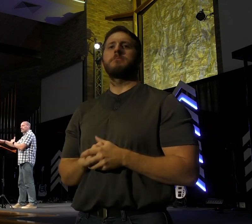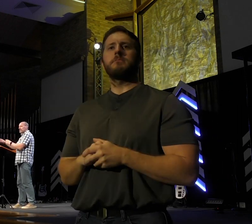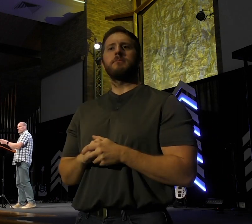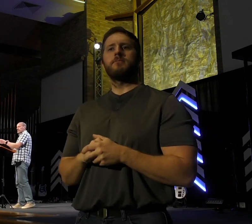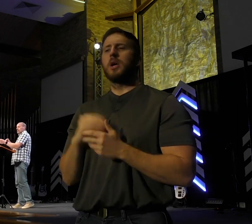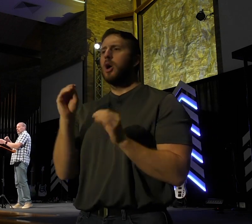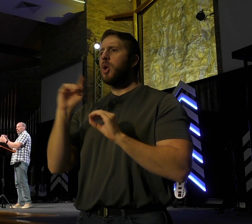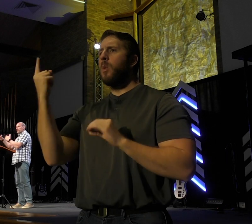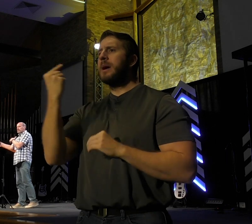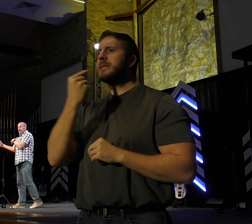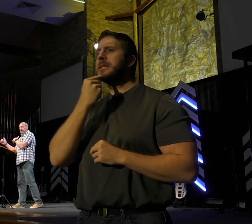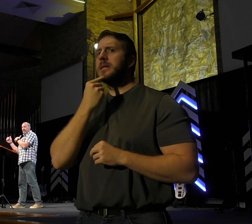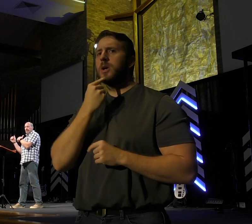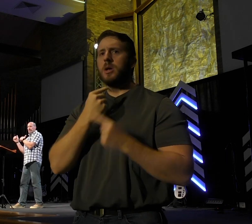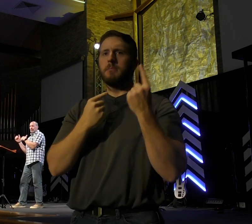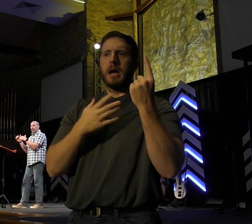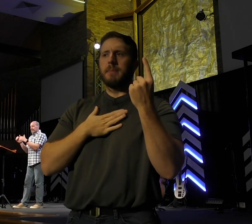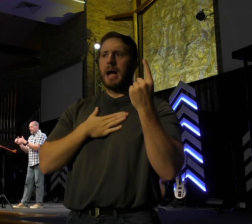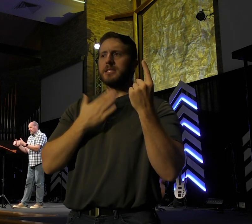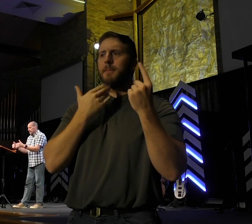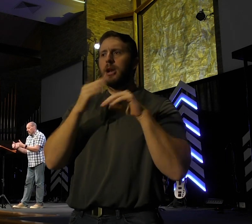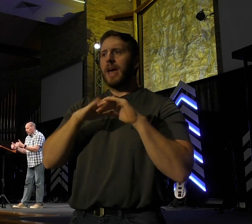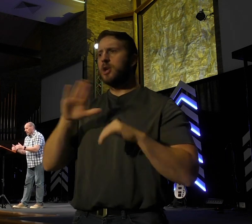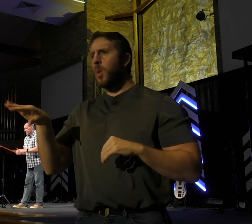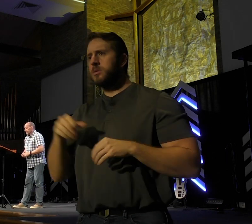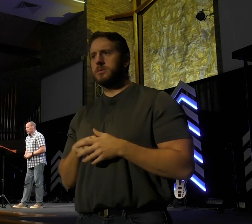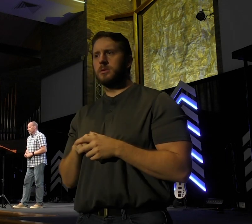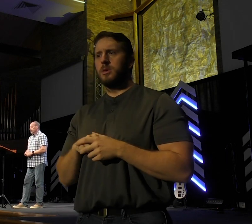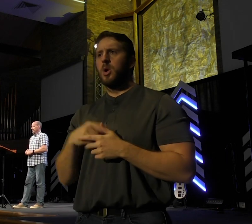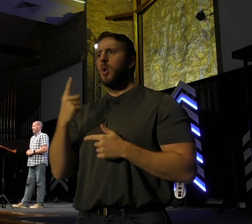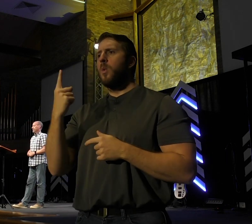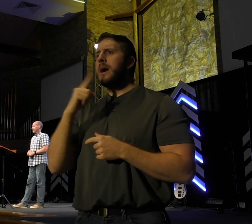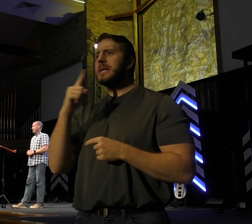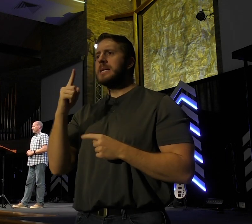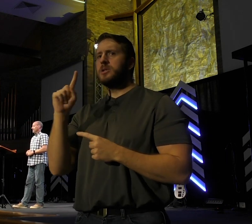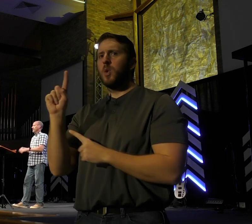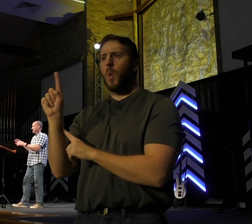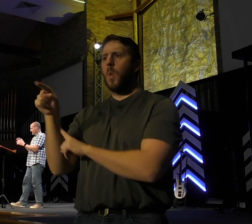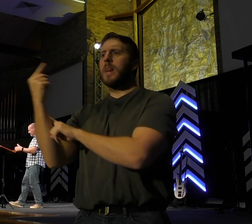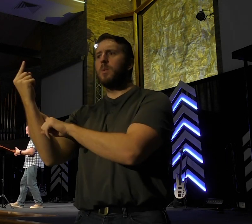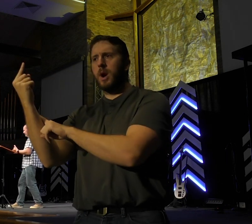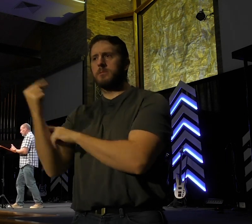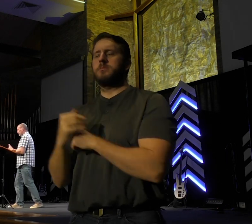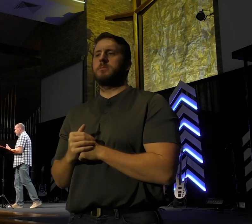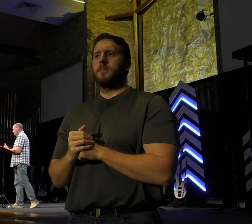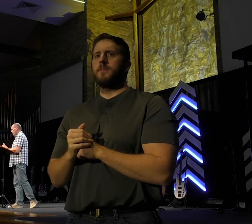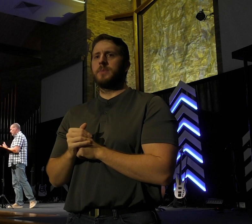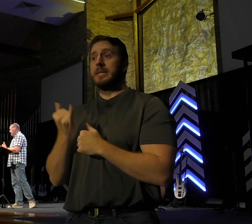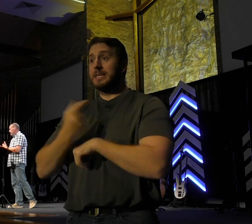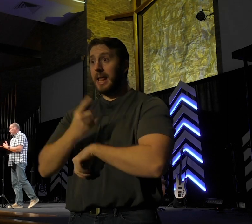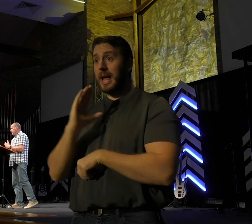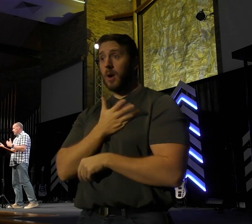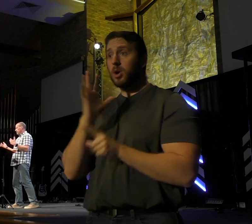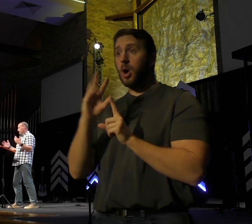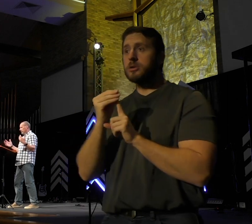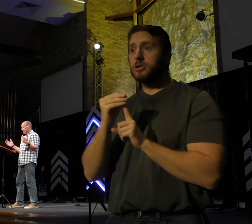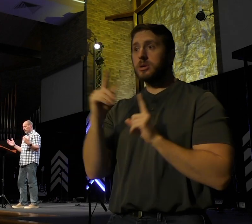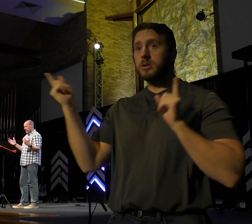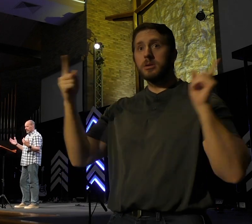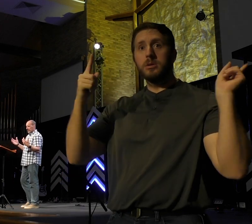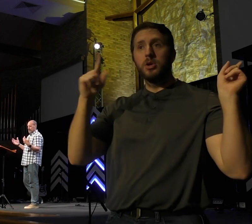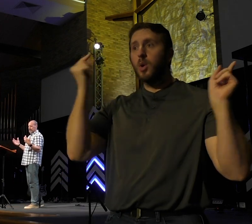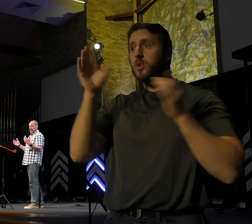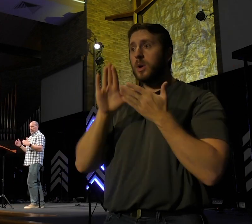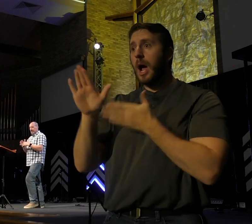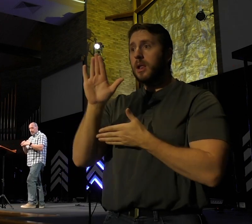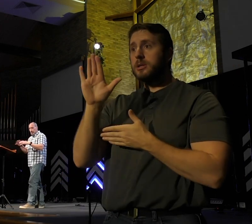And nobody says one is better than the other. Nobody says one is exclusive. Today in our culture, the way we hear it, especially if you go